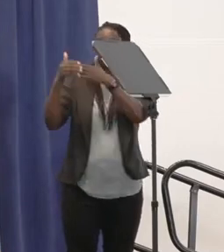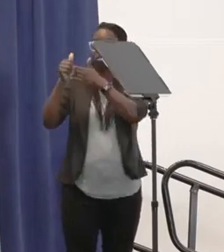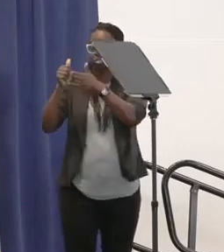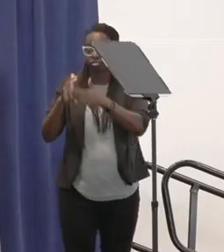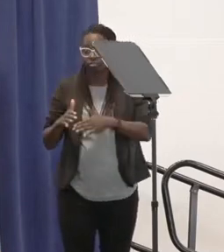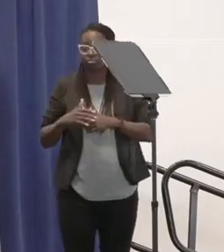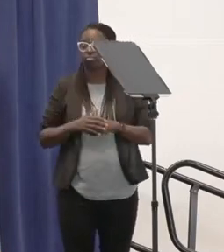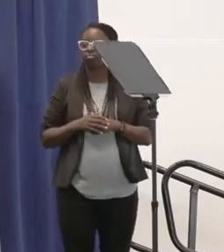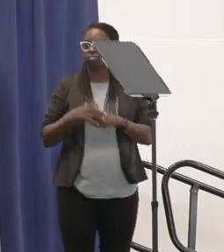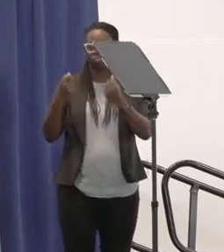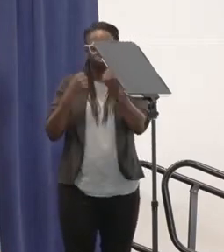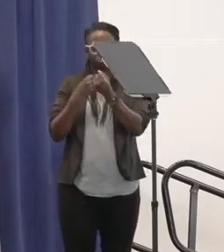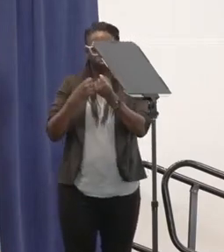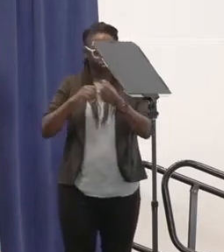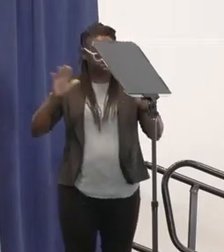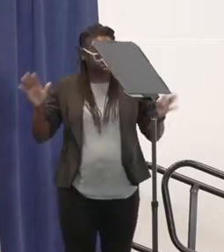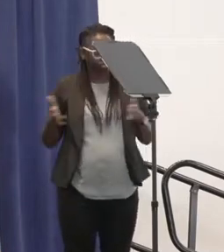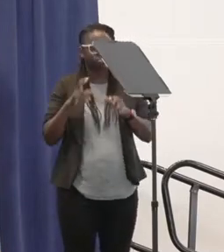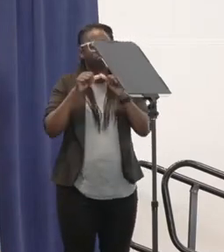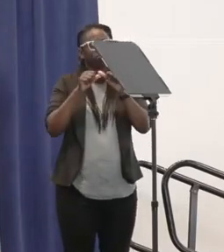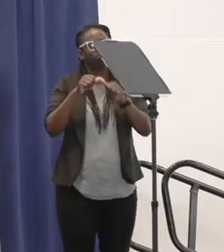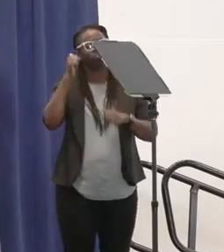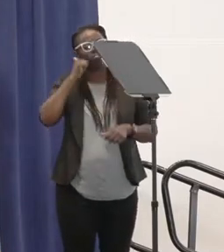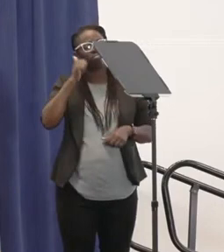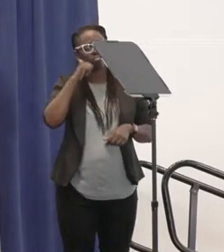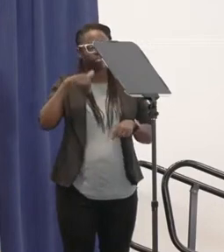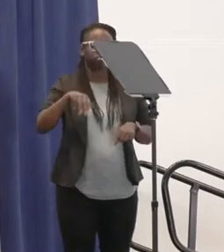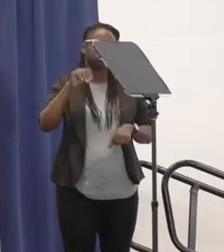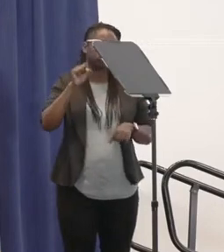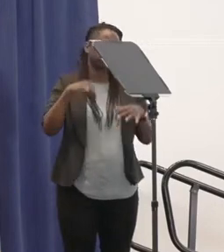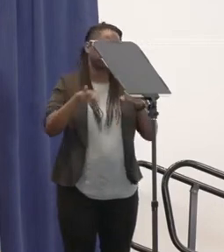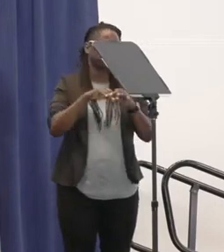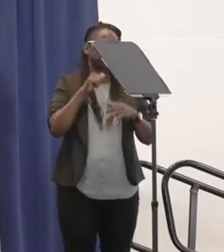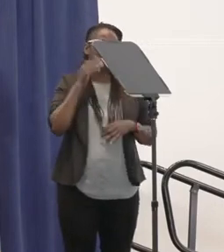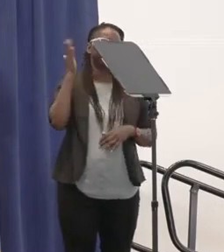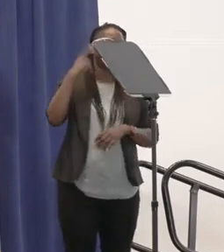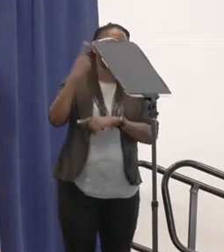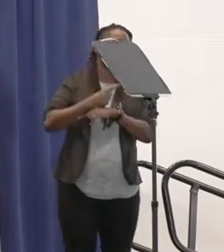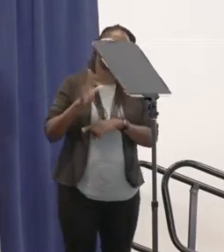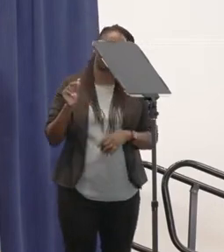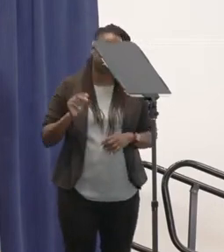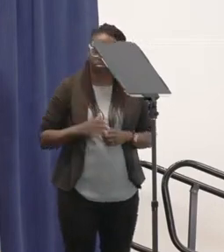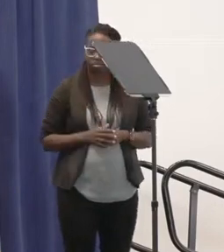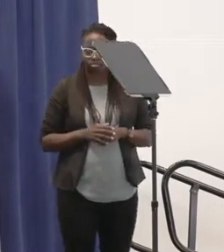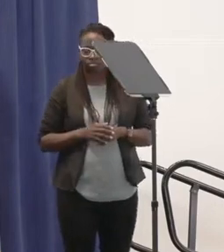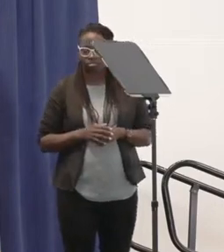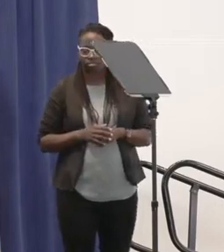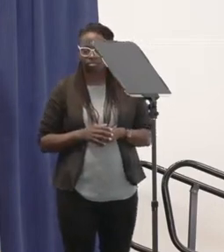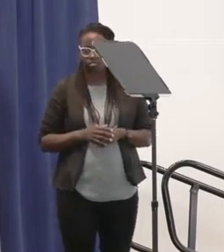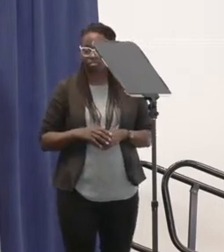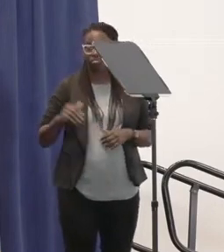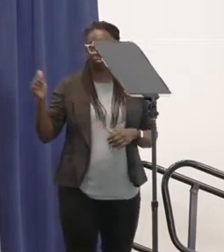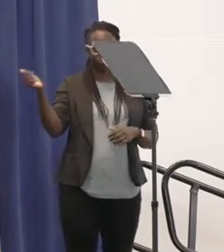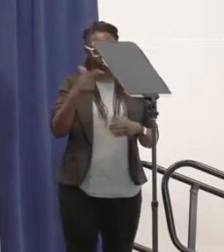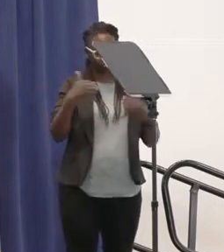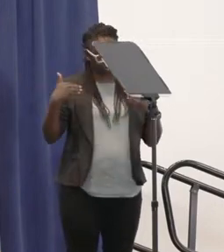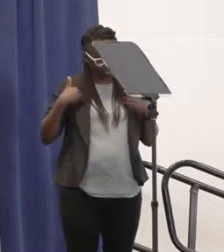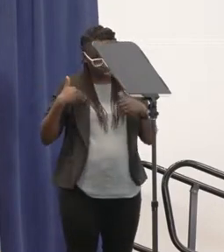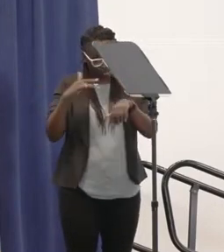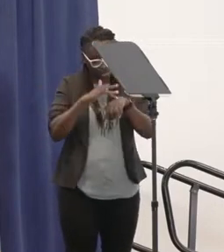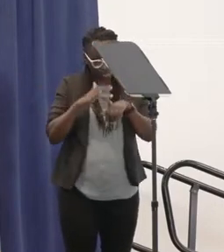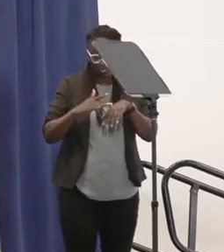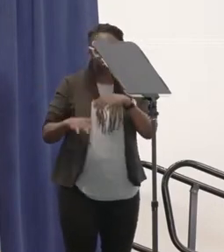day in Massachusetts. We want to make sure that everyone has the tools and also the